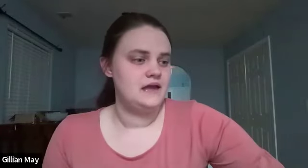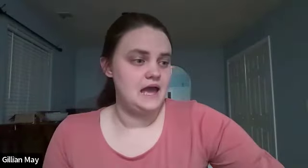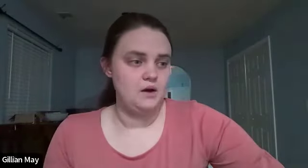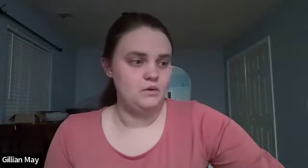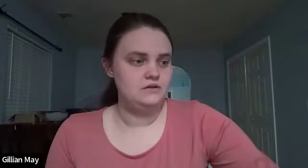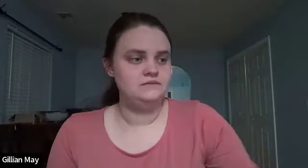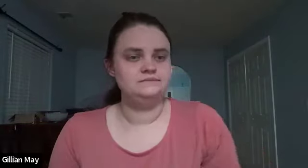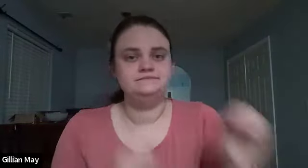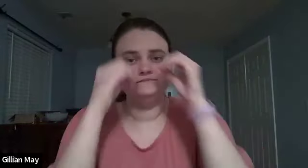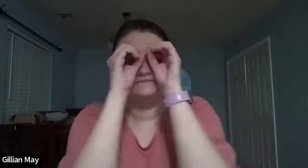Owl,